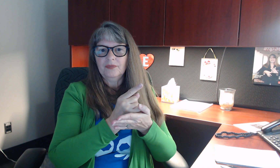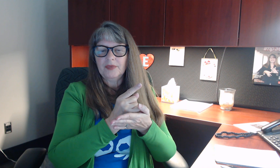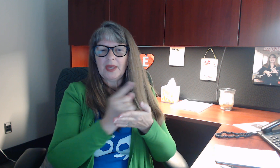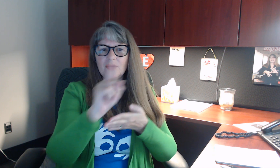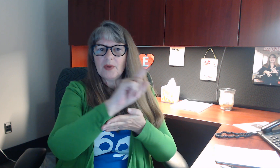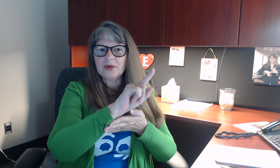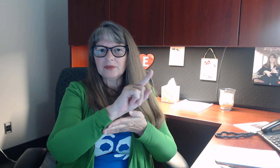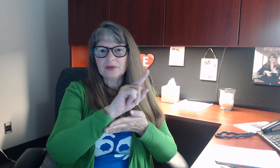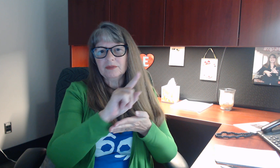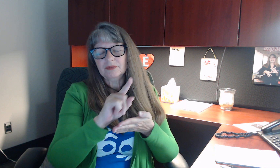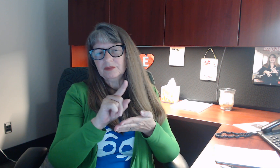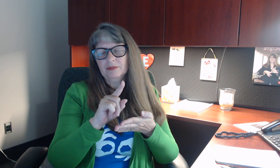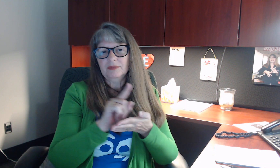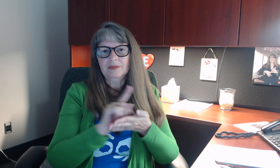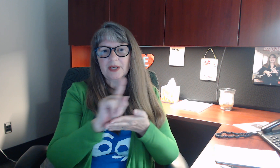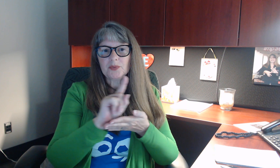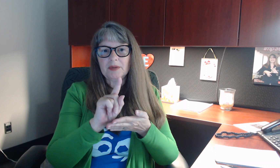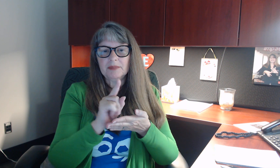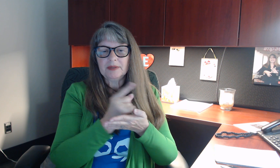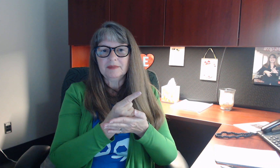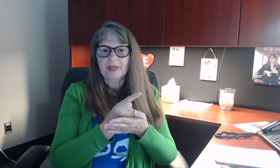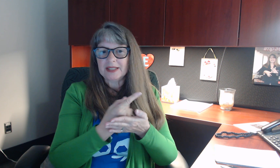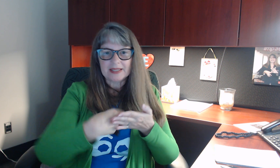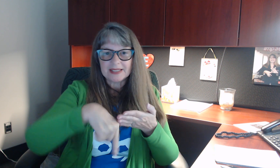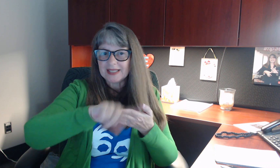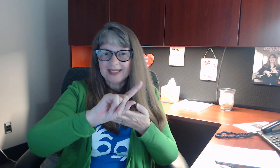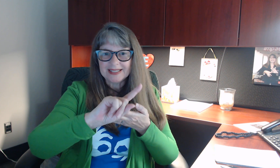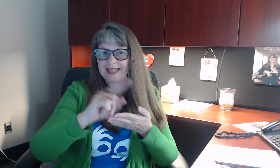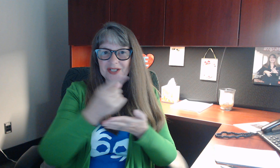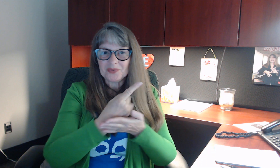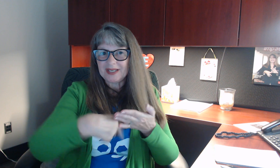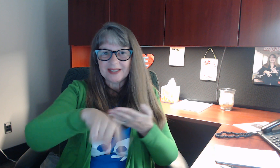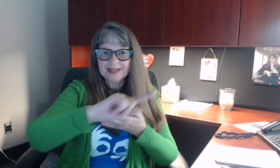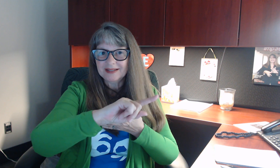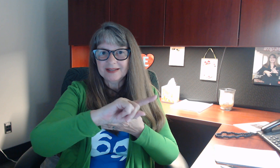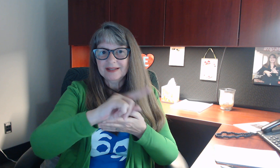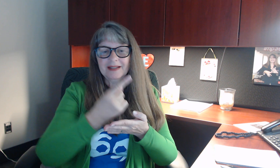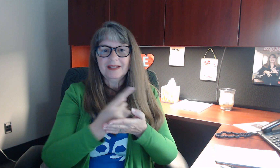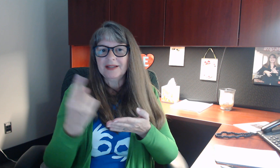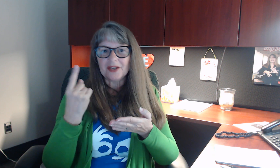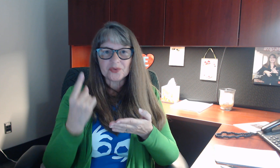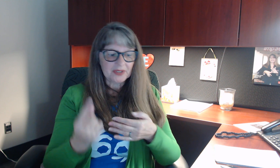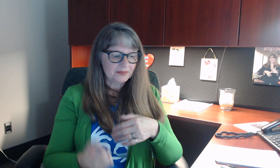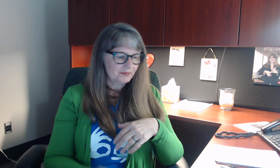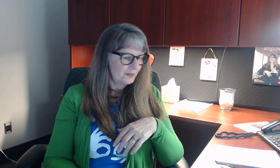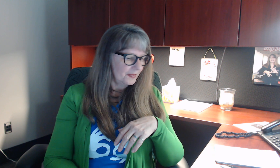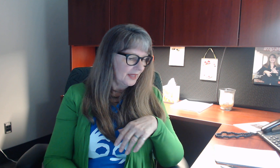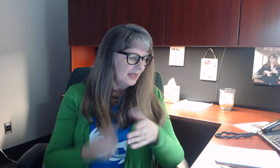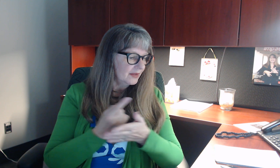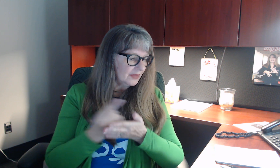I don't know why they don't do next week, but that's the sign is next week. Last week. This